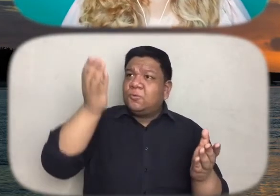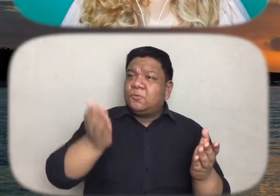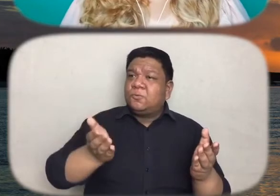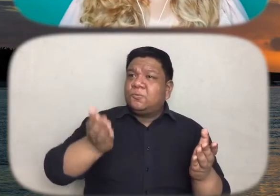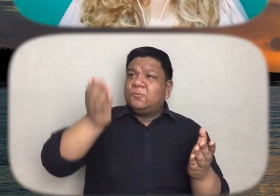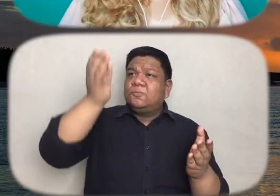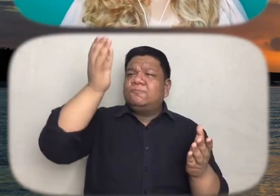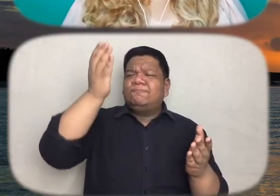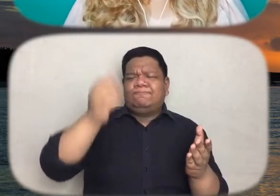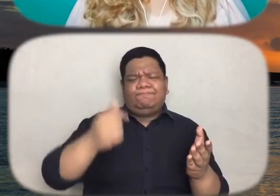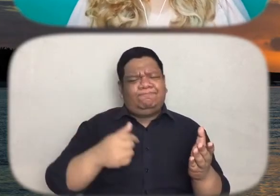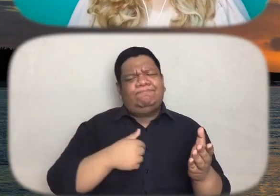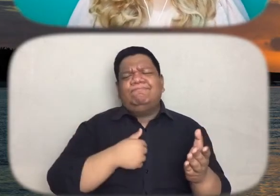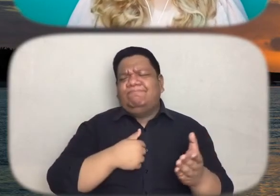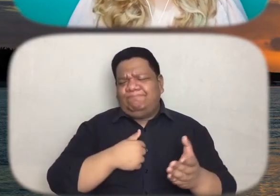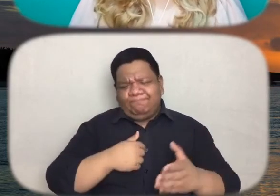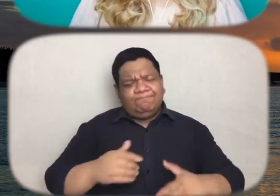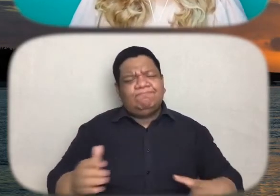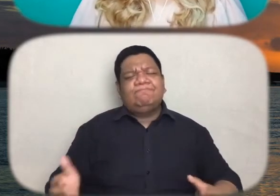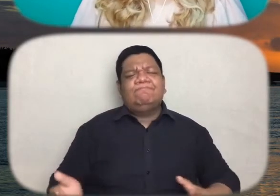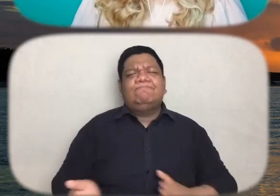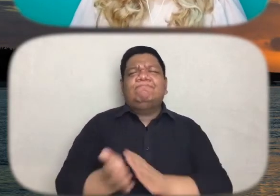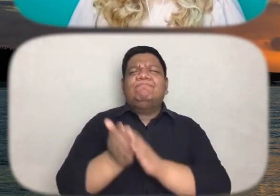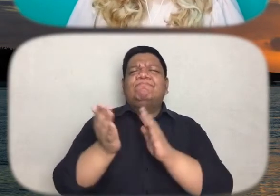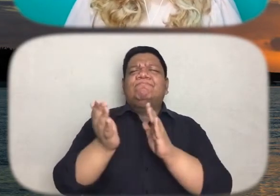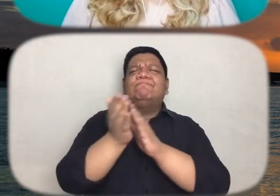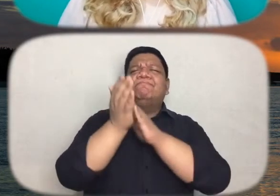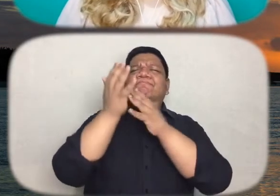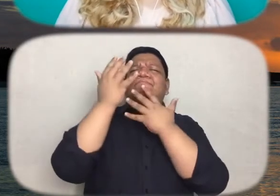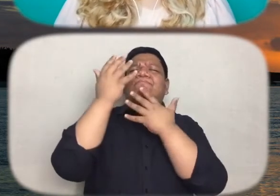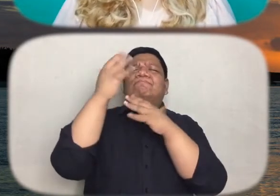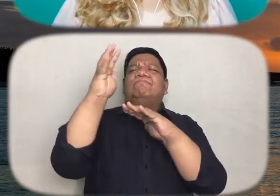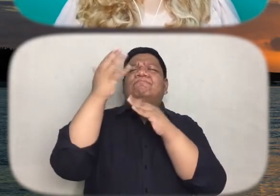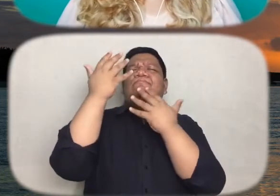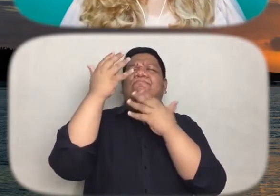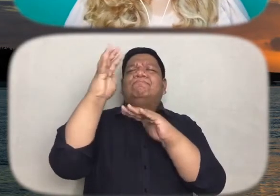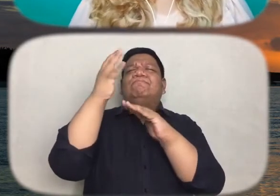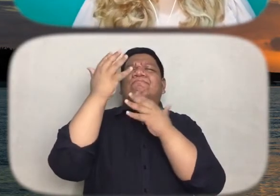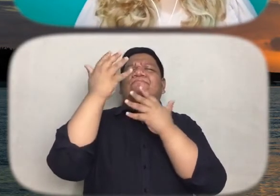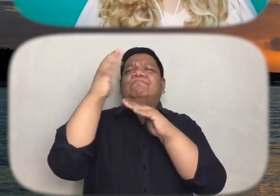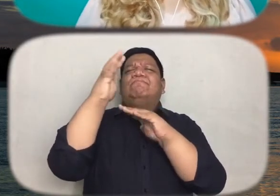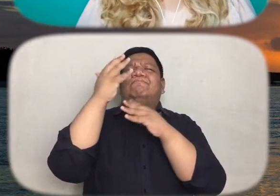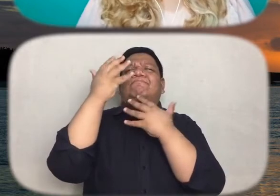Because of who you are, I give you